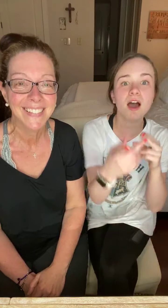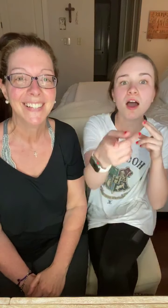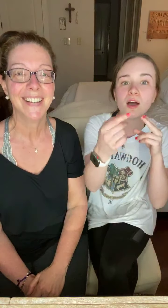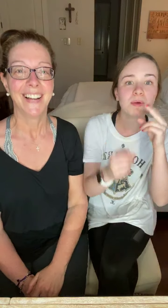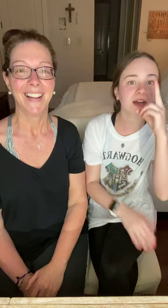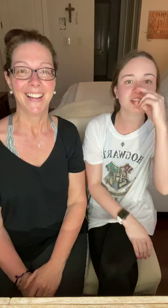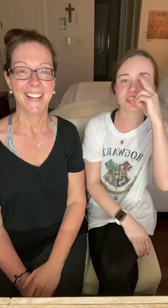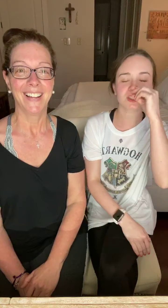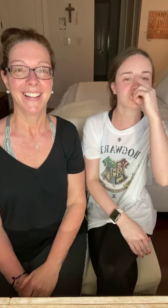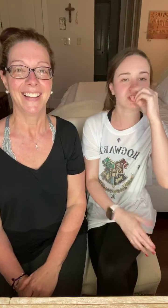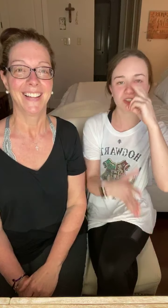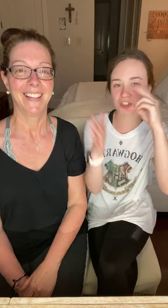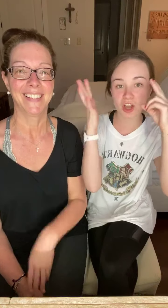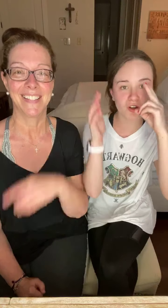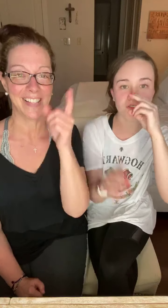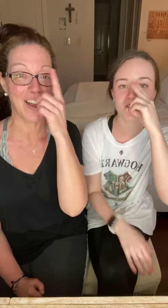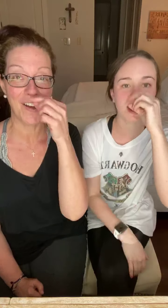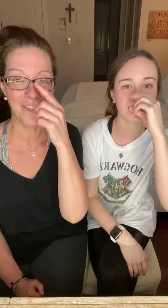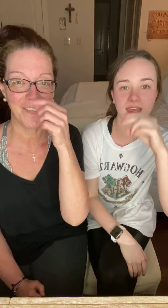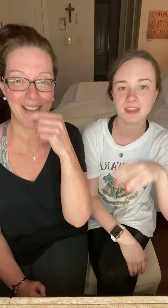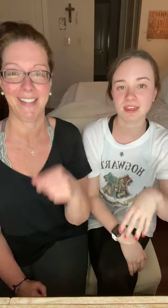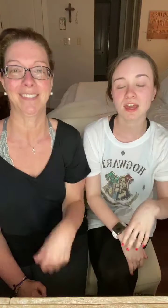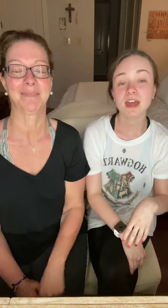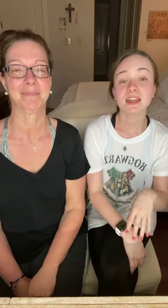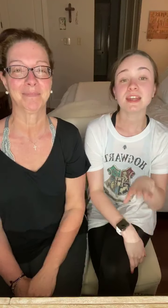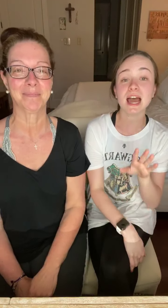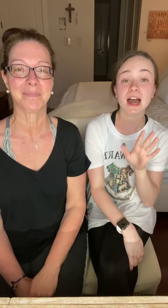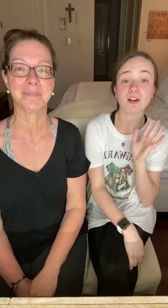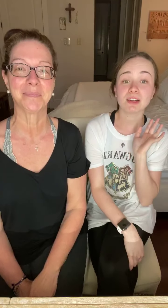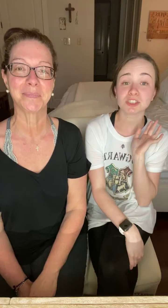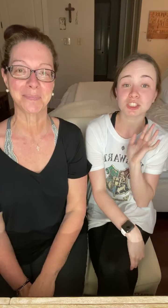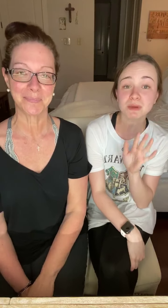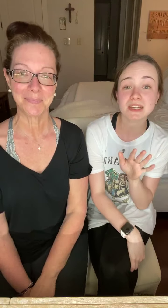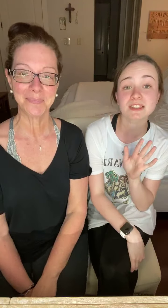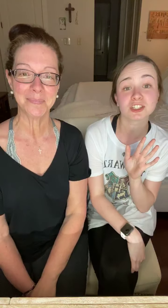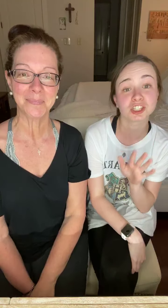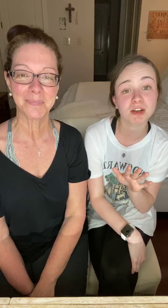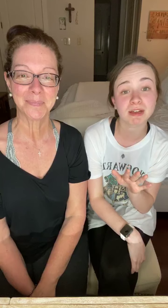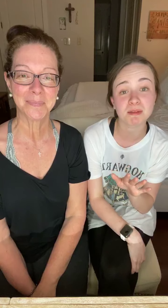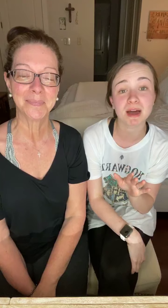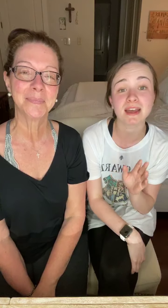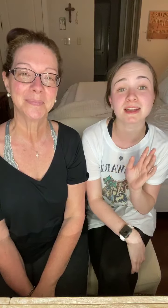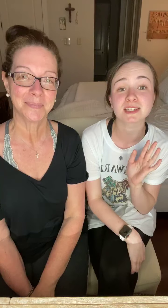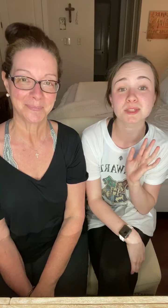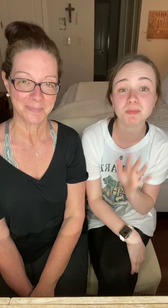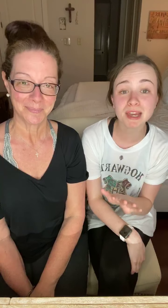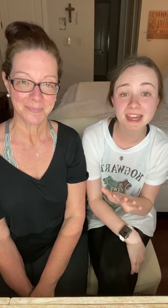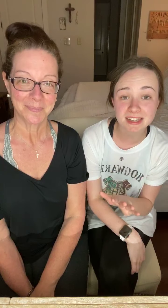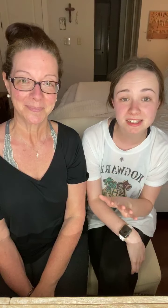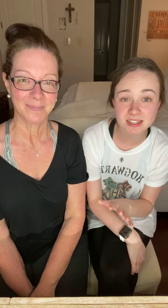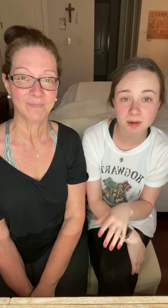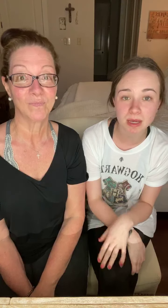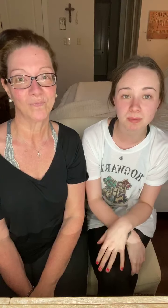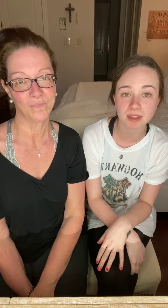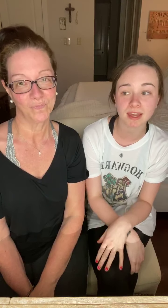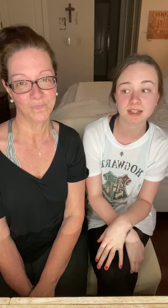oh, my gosh, that's so funny. funny. Now, if she makes a joke at my expense, then I might be like,